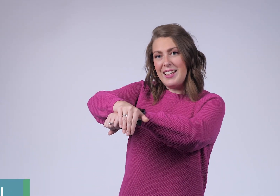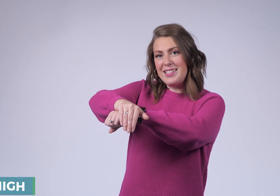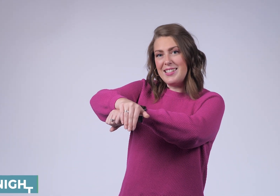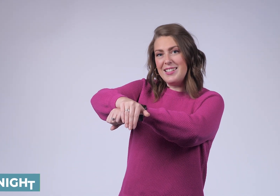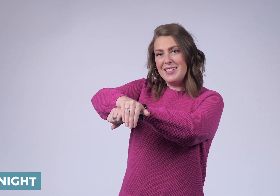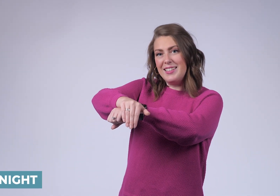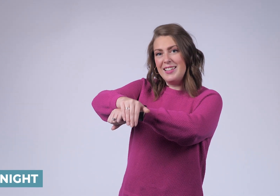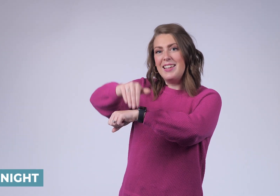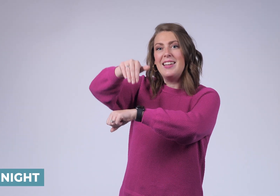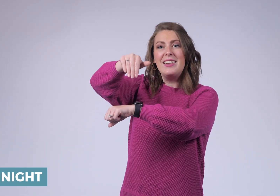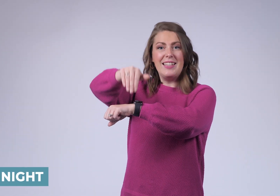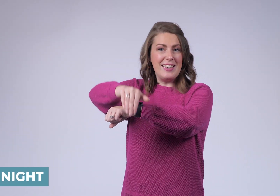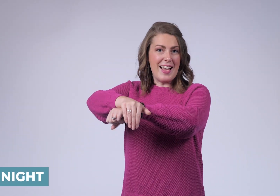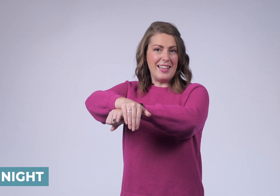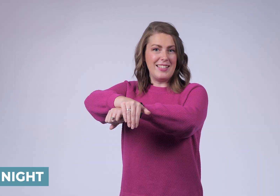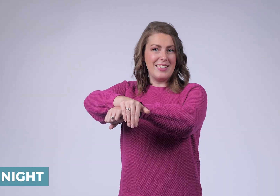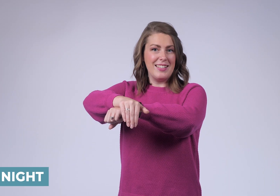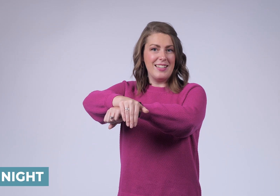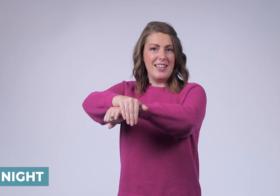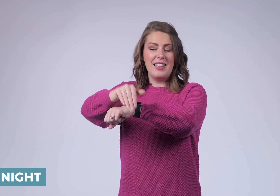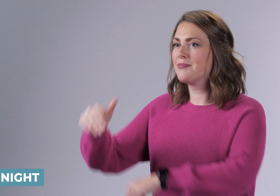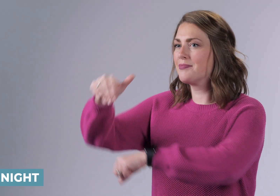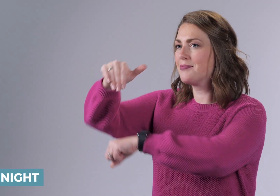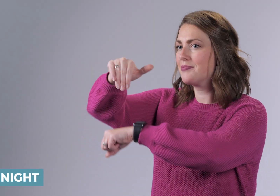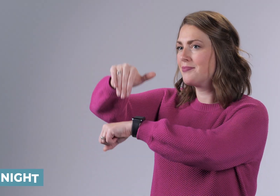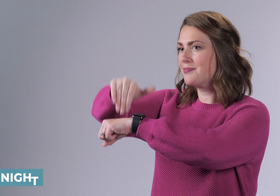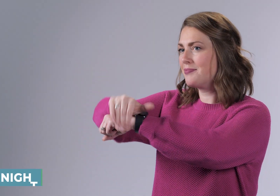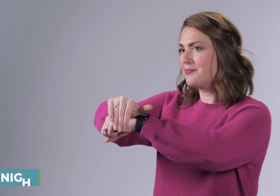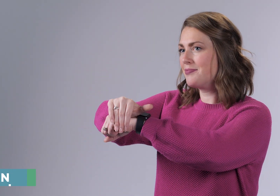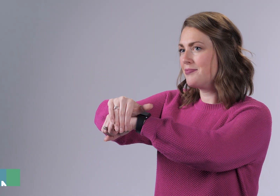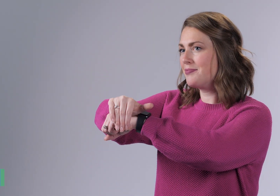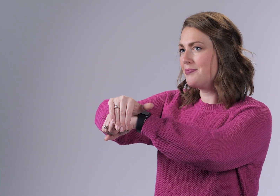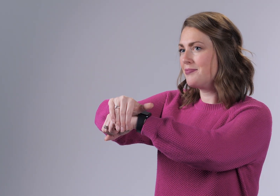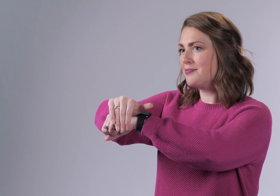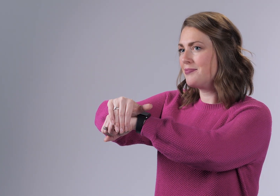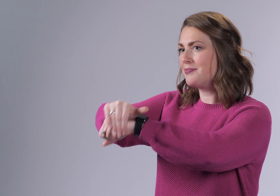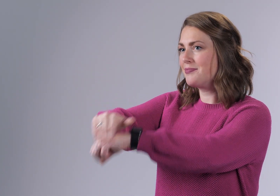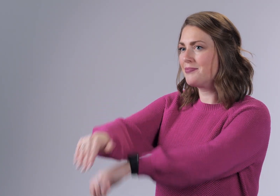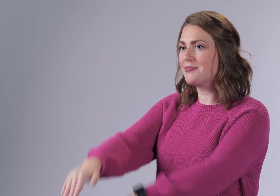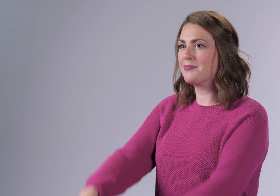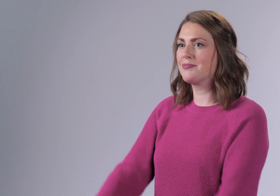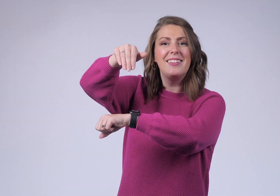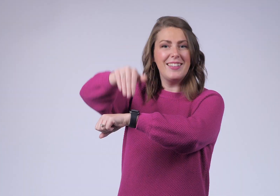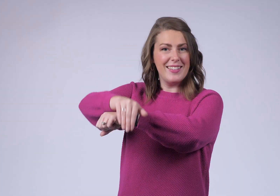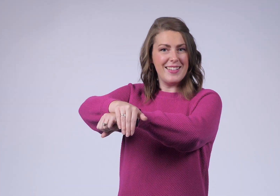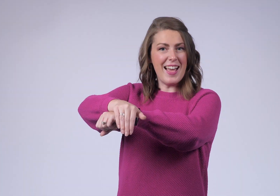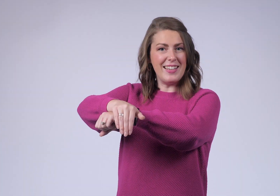Night. Night. Think of where the sun is at night. Night.